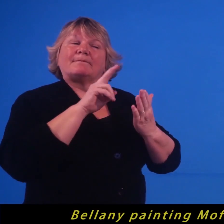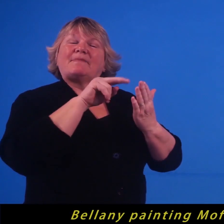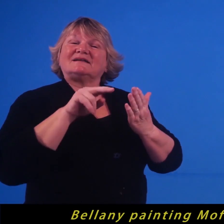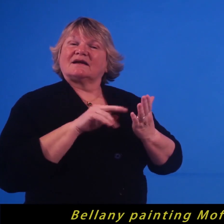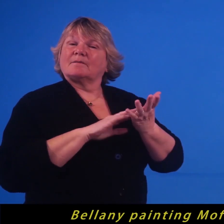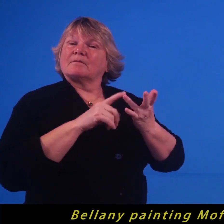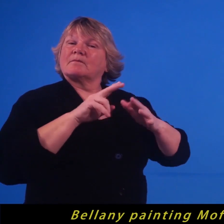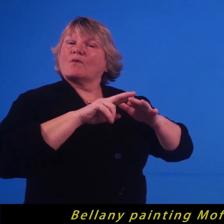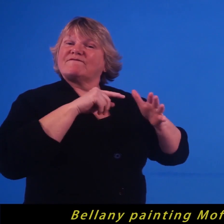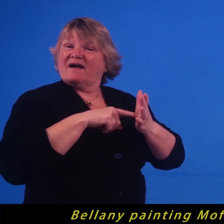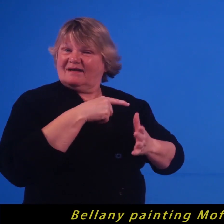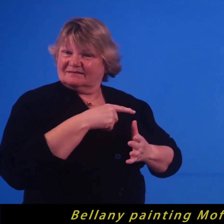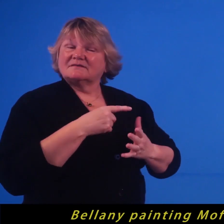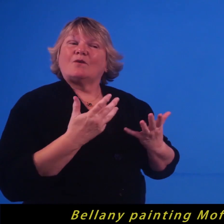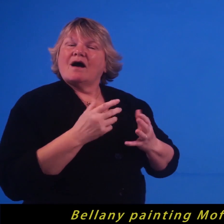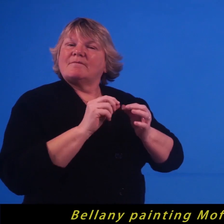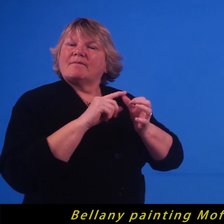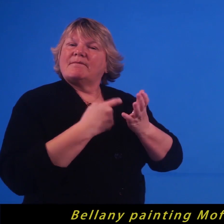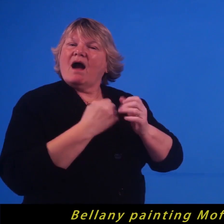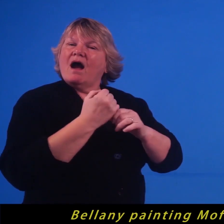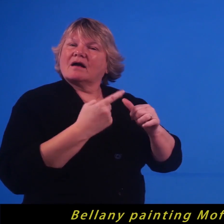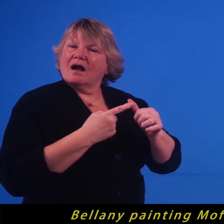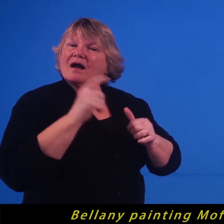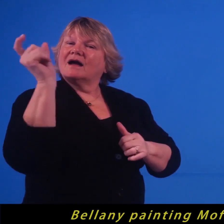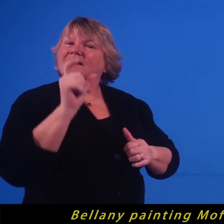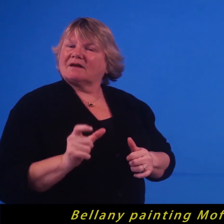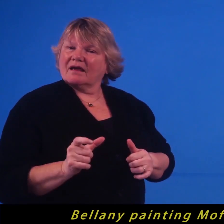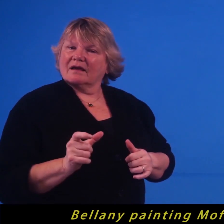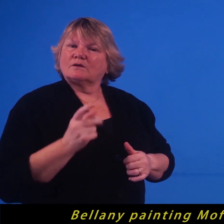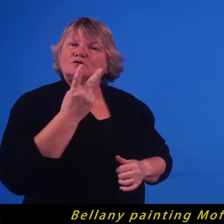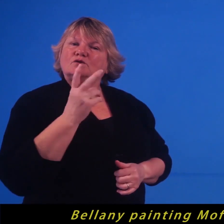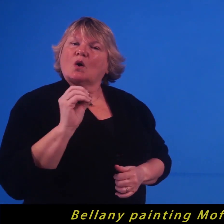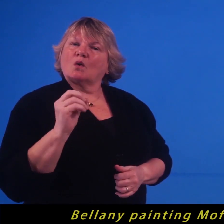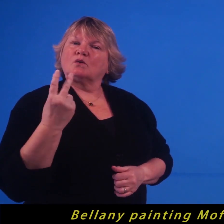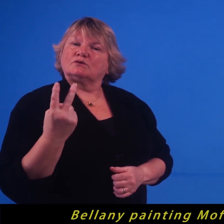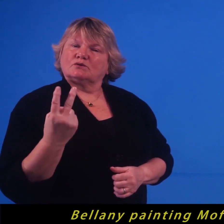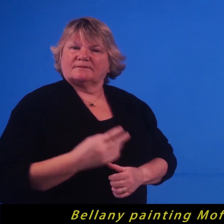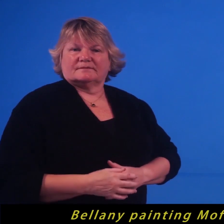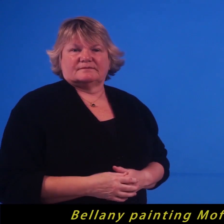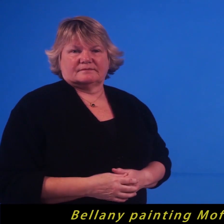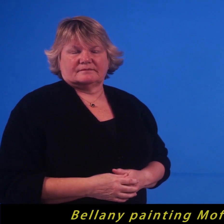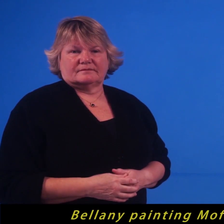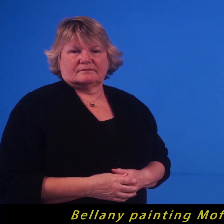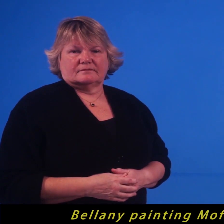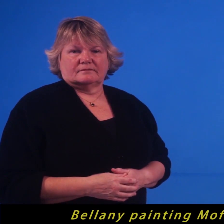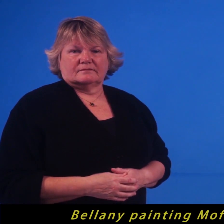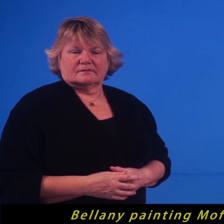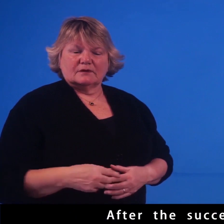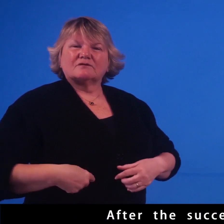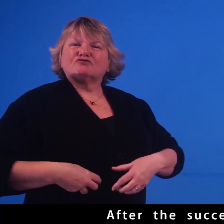Bellany painting Moffat, Barga, Italy, 2002.